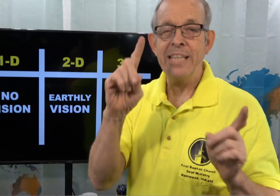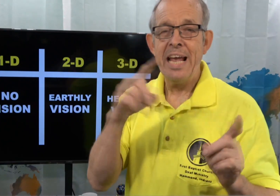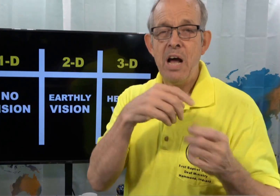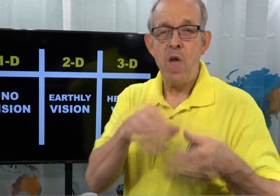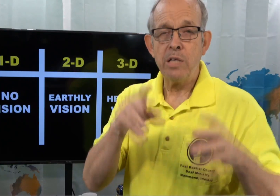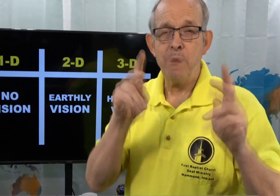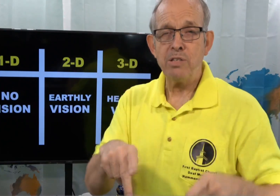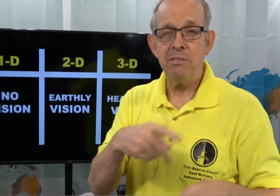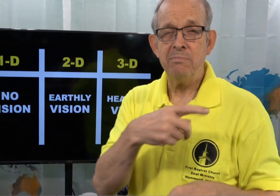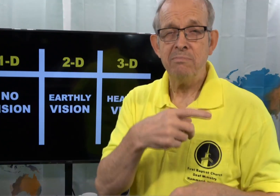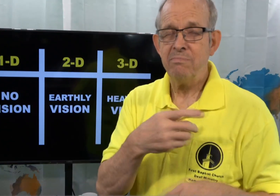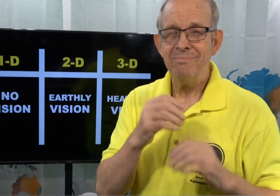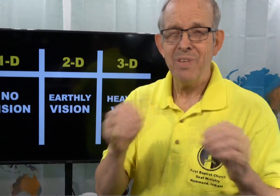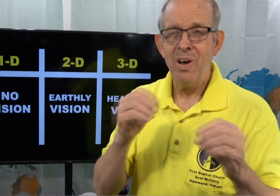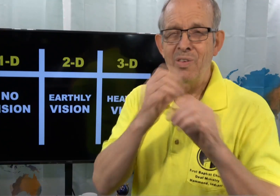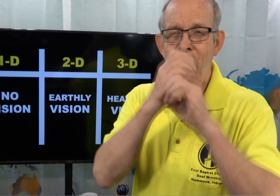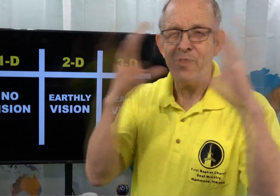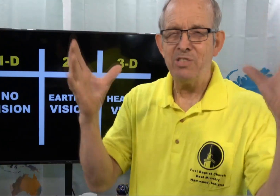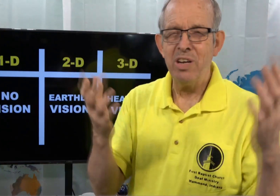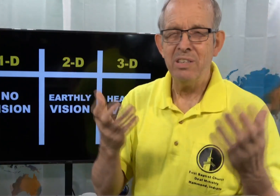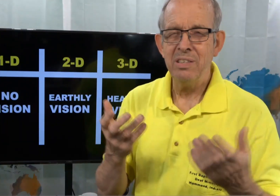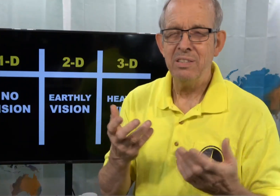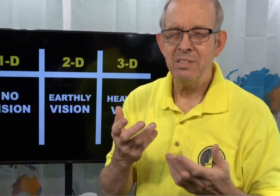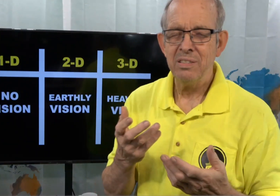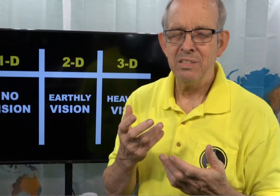Today, that's vision. The vision.